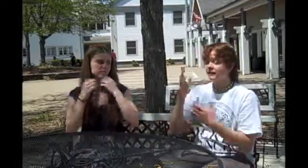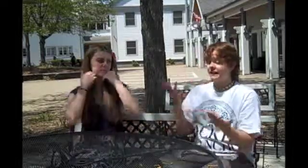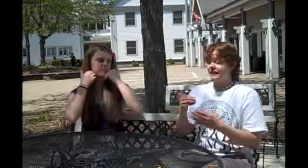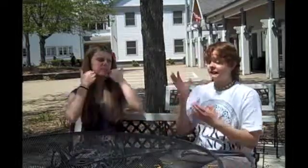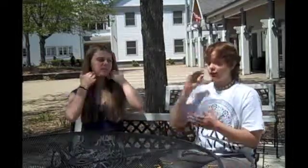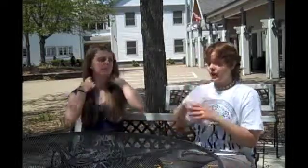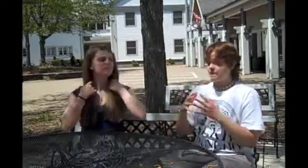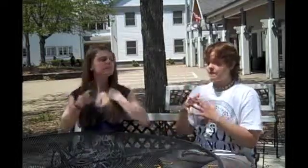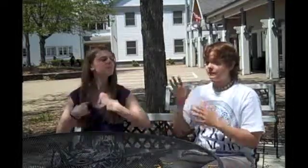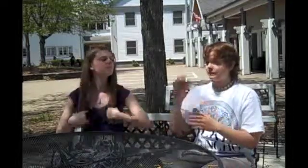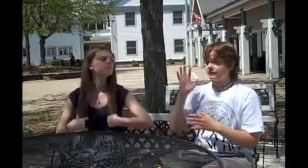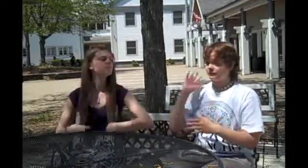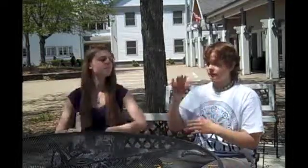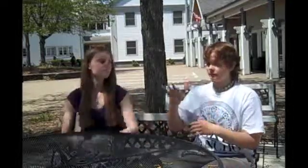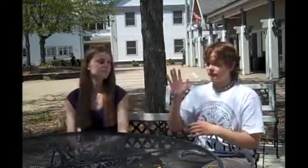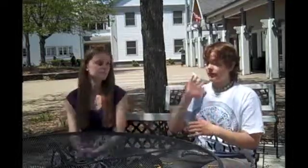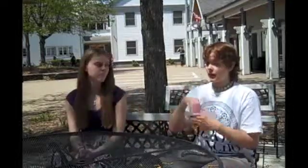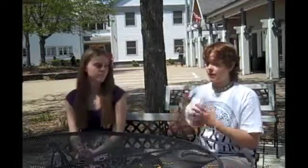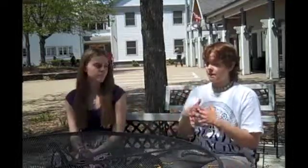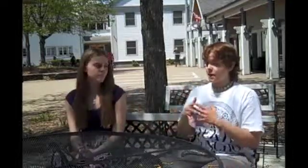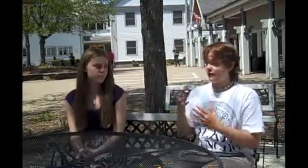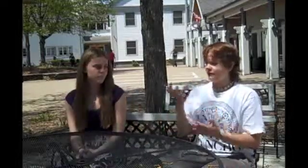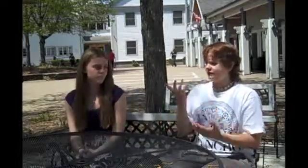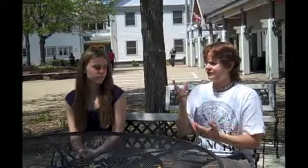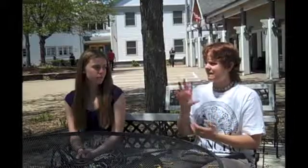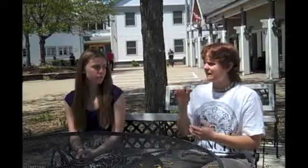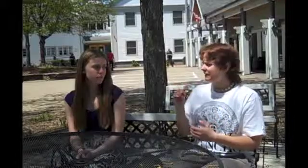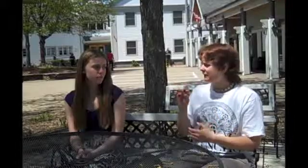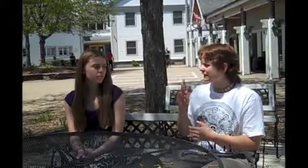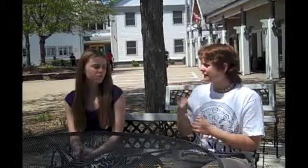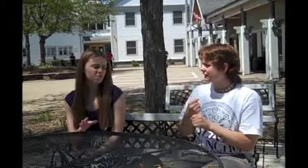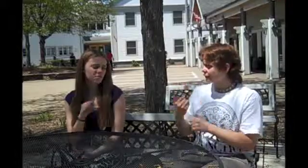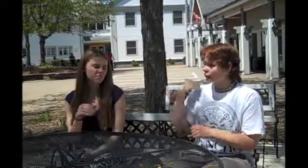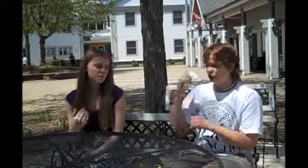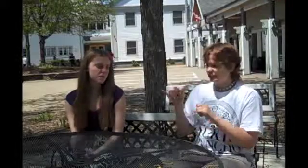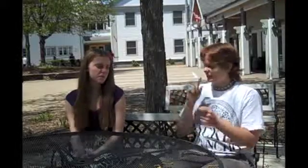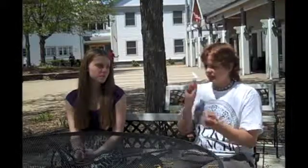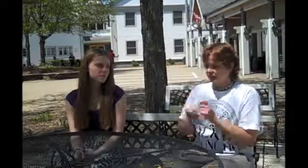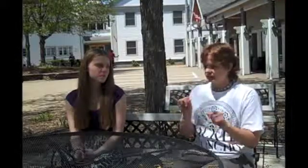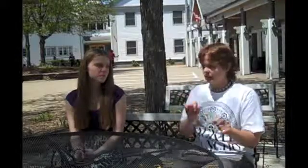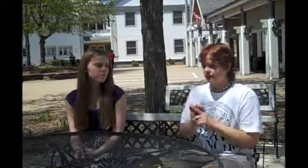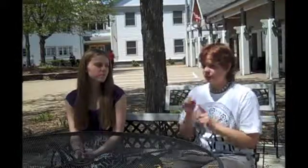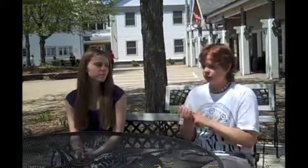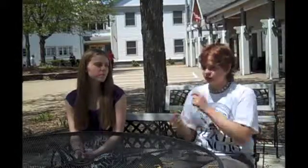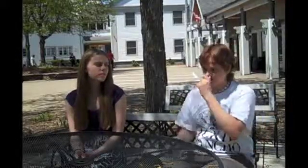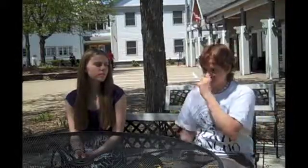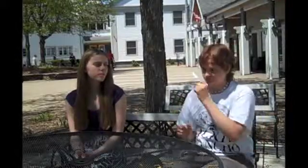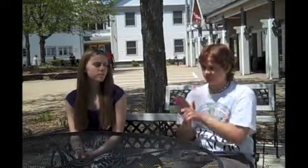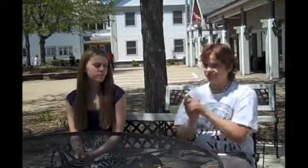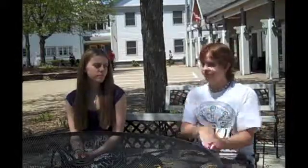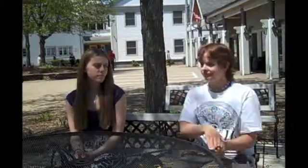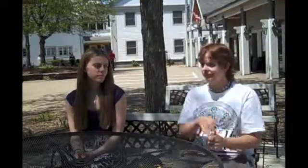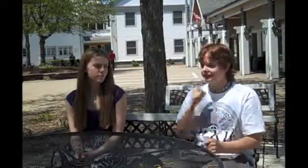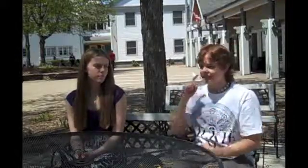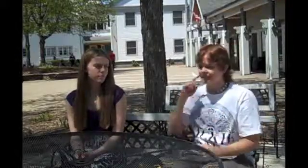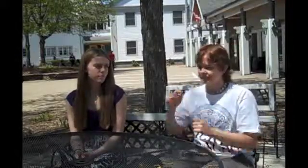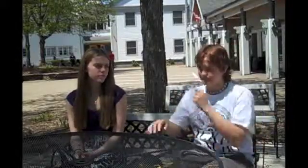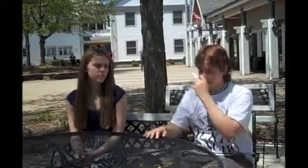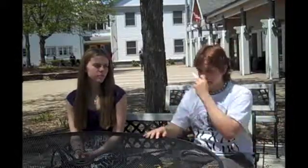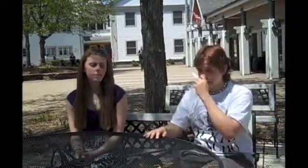extremely oppressed. Yeah, here in America, maybe, I don't know, 50 or 60 years ago, the oppression that deaf people experienced